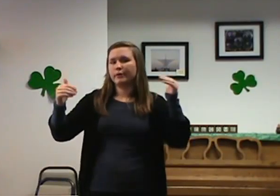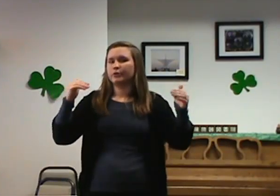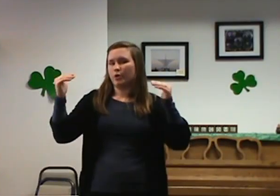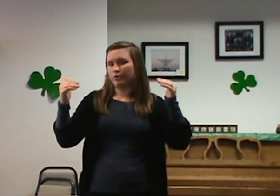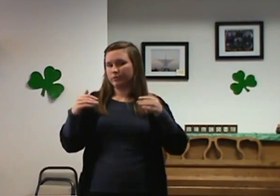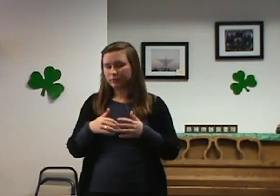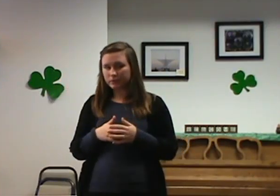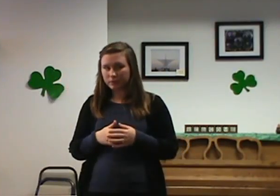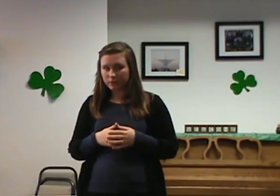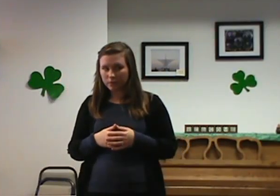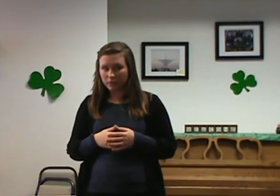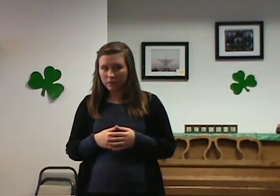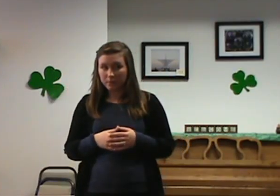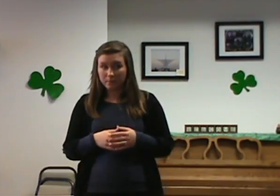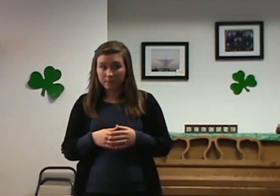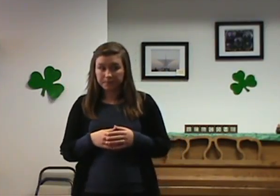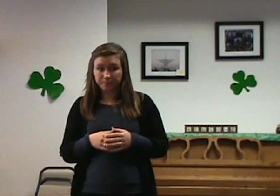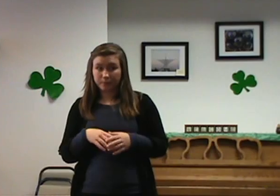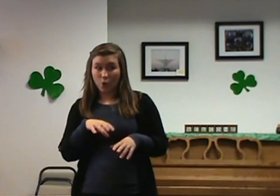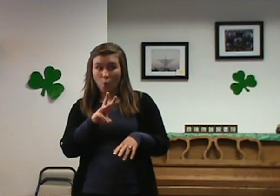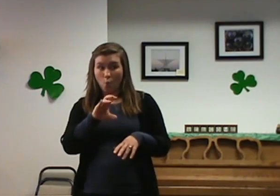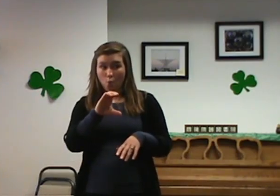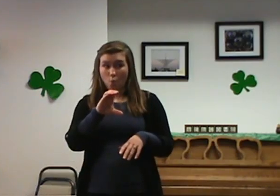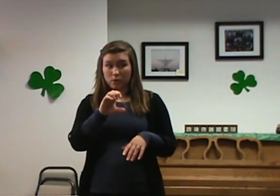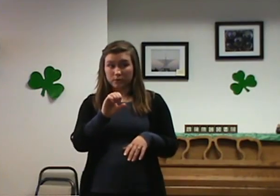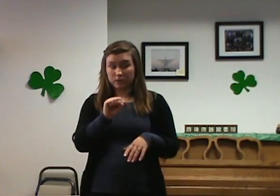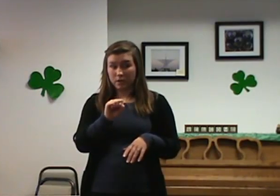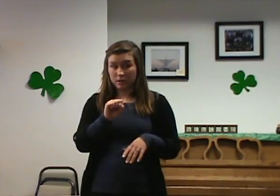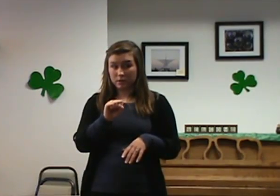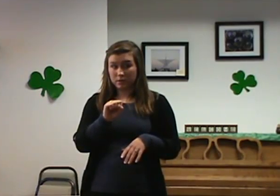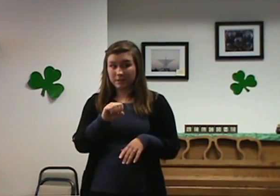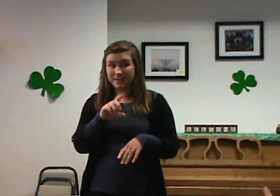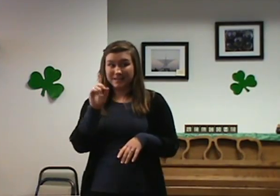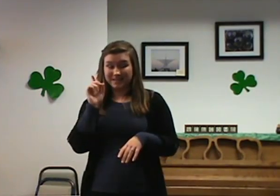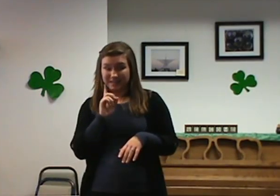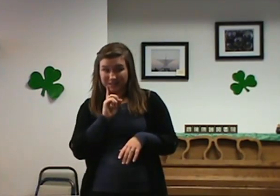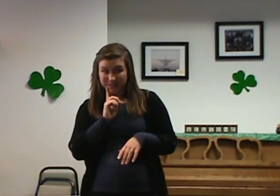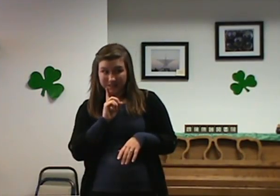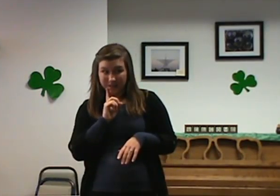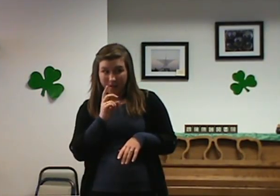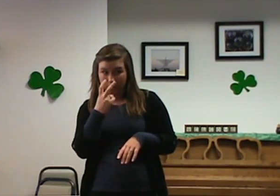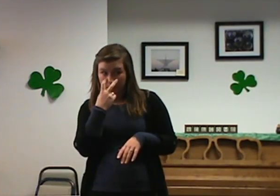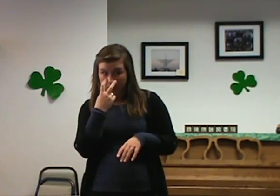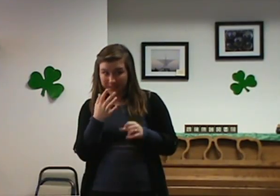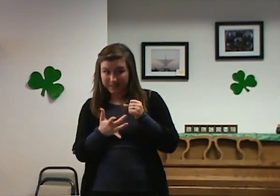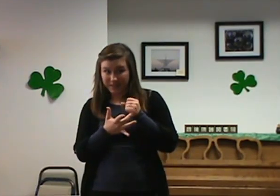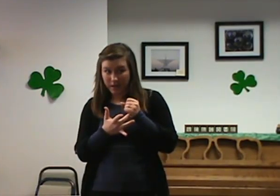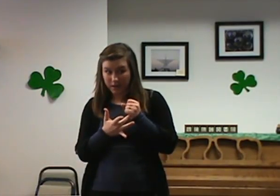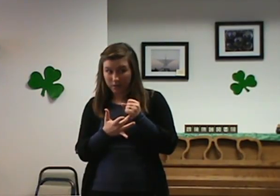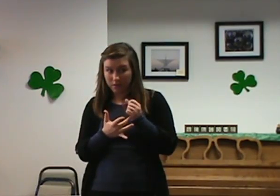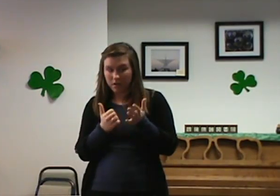Wisconsin Deafblind Technical Assistant Project, which is ages 0 to 21, they're assessing the children.